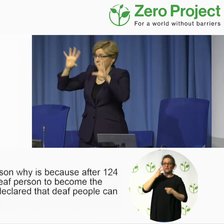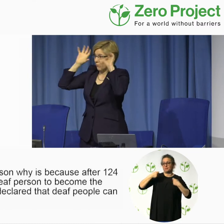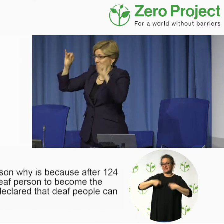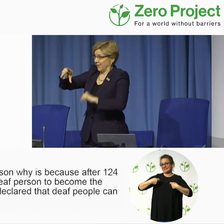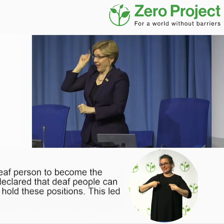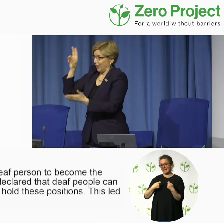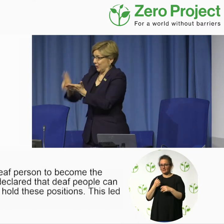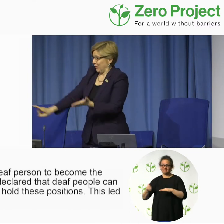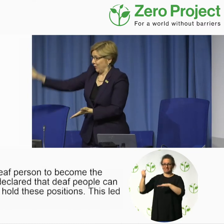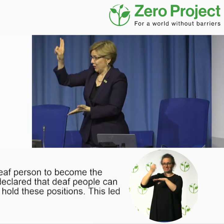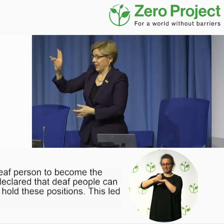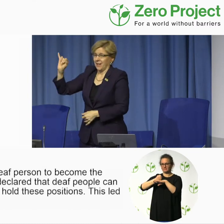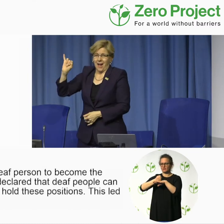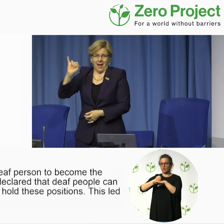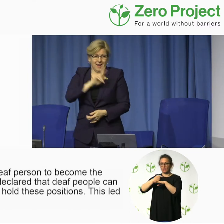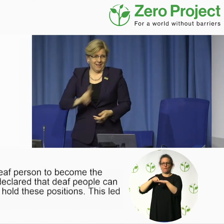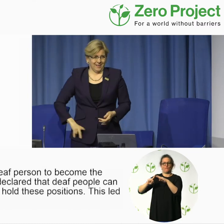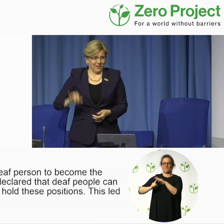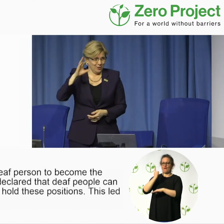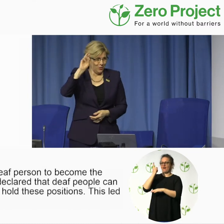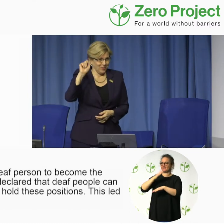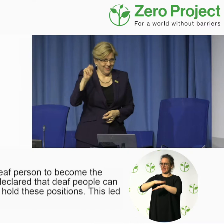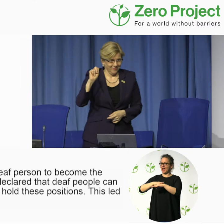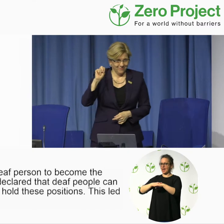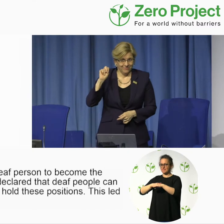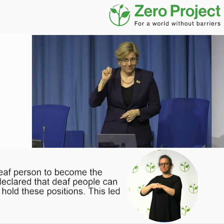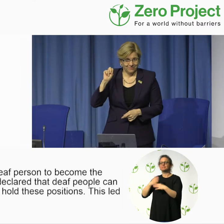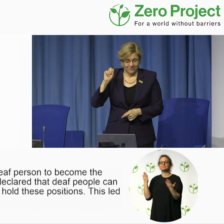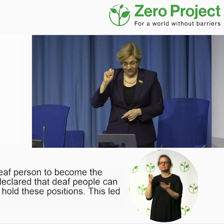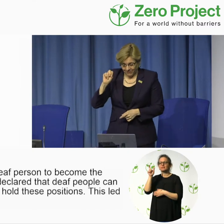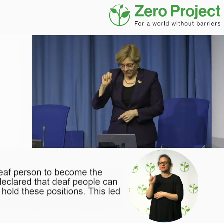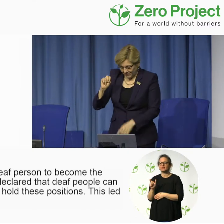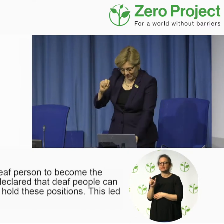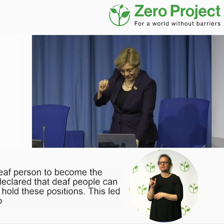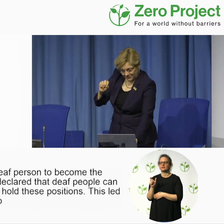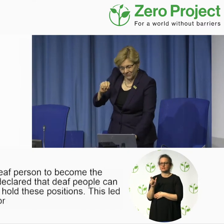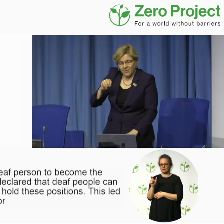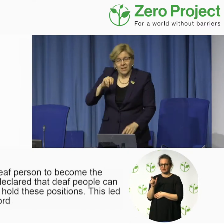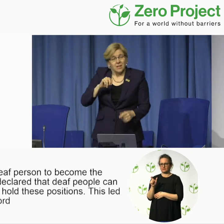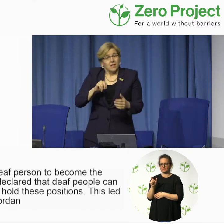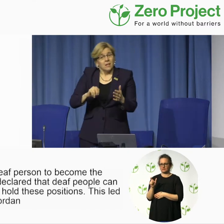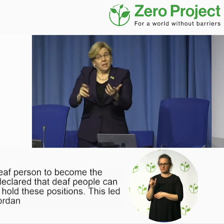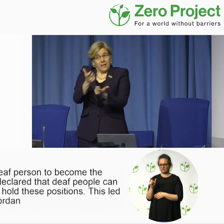led to the first appointment of our first deaf president of Gallaudet University, which was Dr. I. King Jordan.